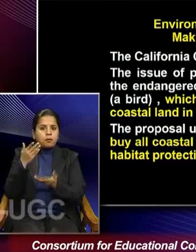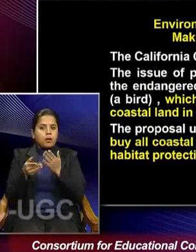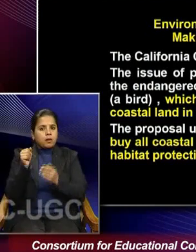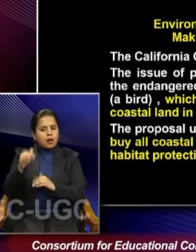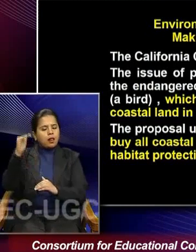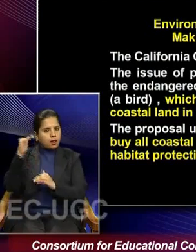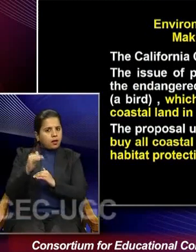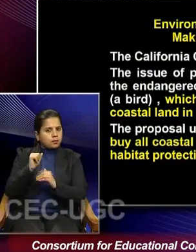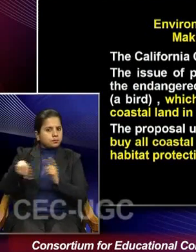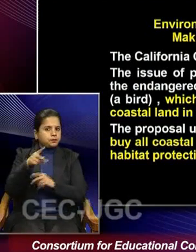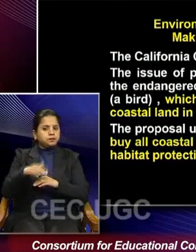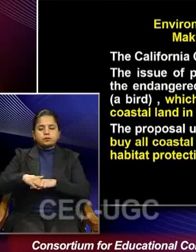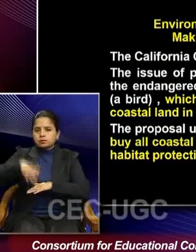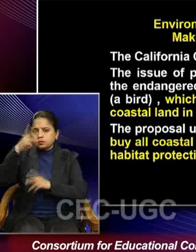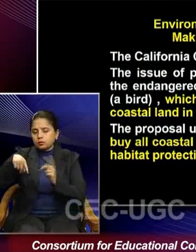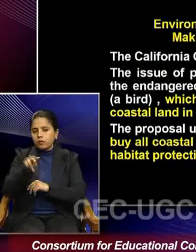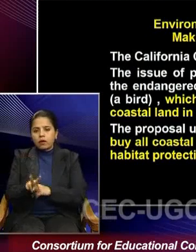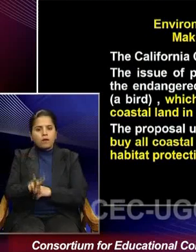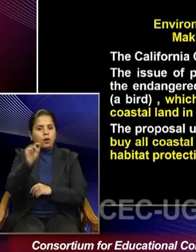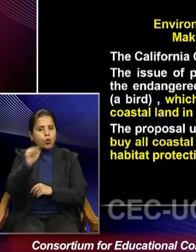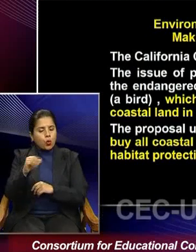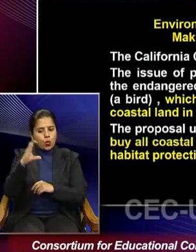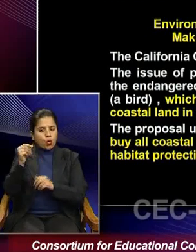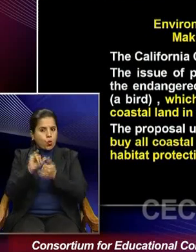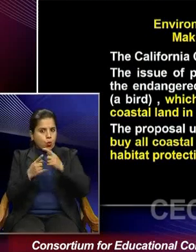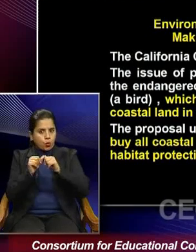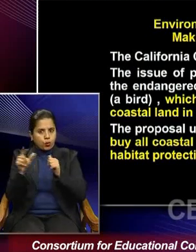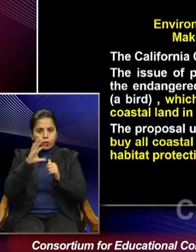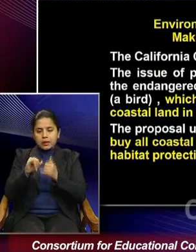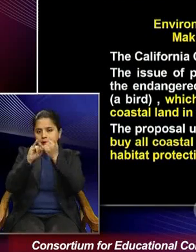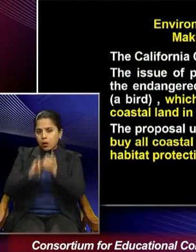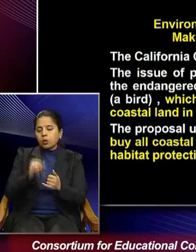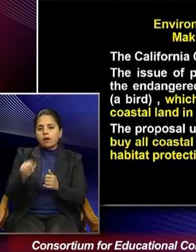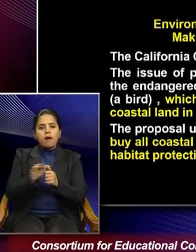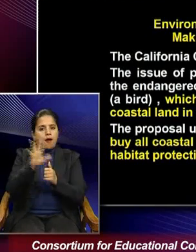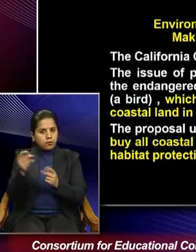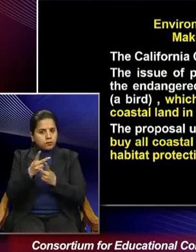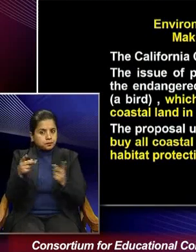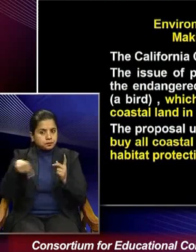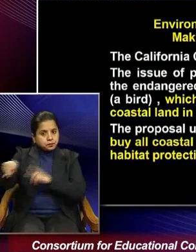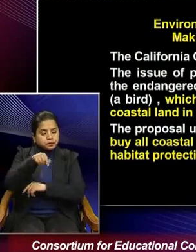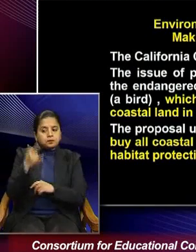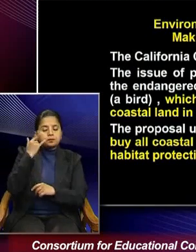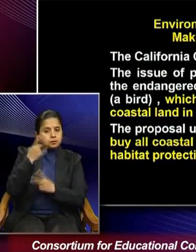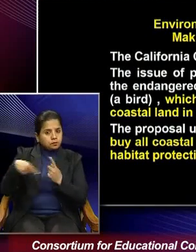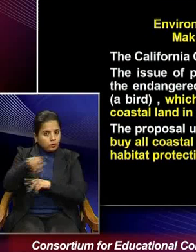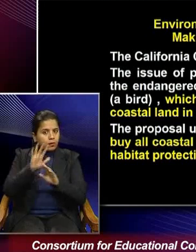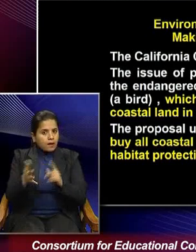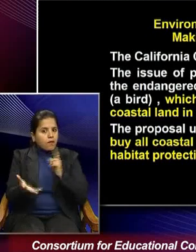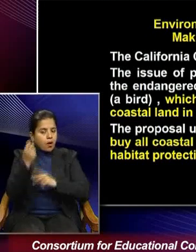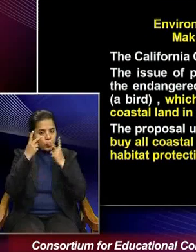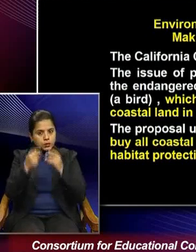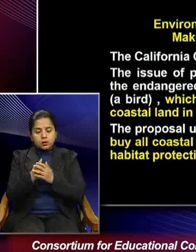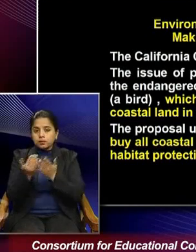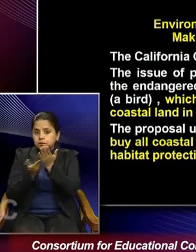in highly valued coastal land in southern California. The